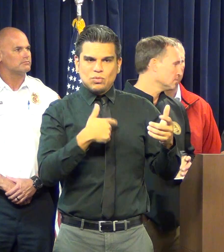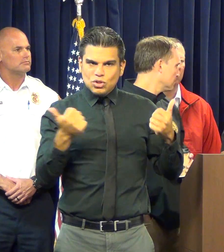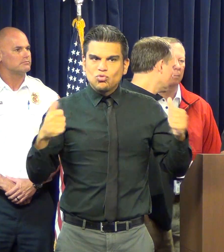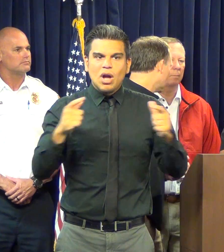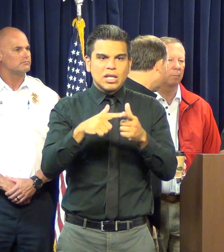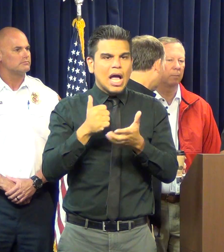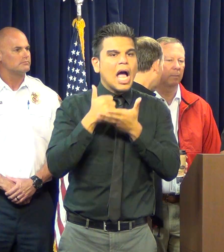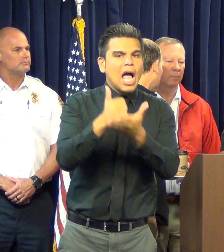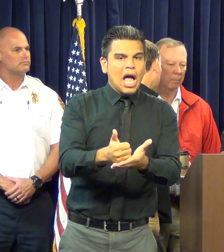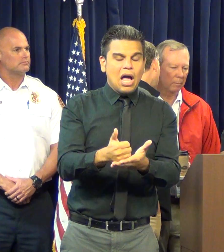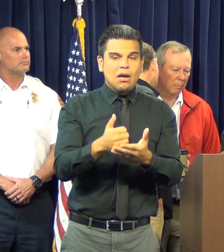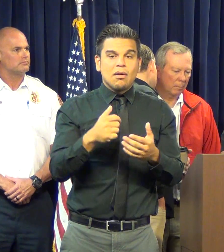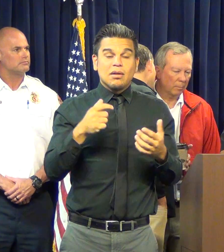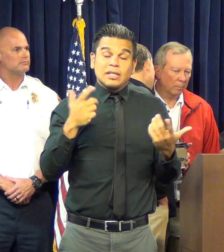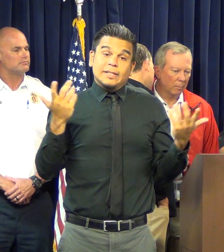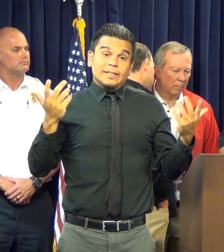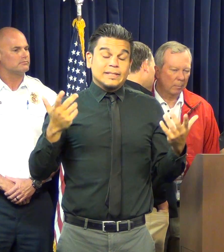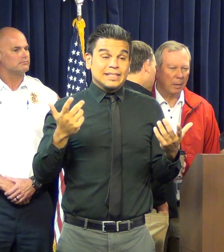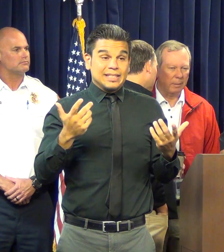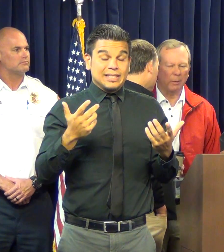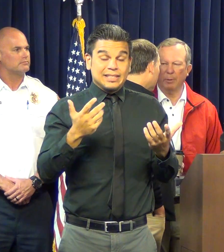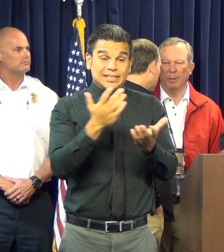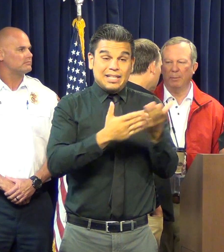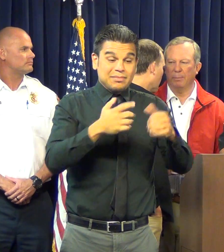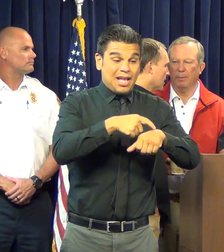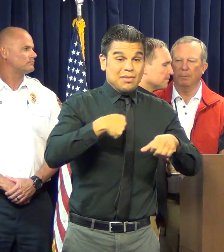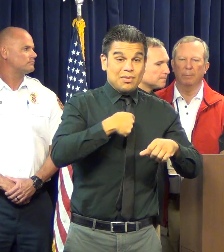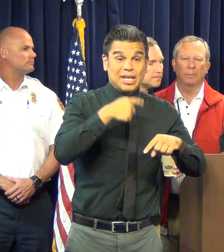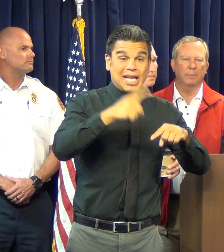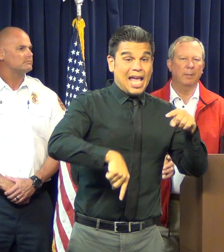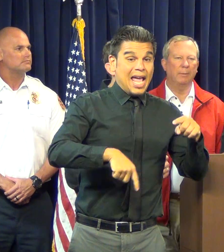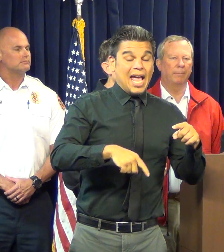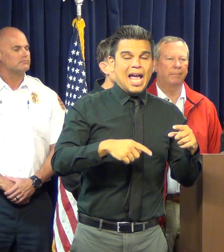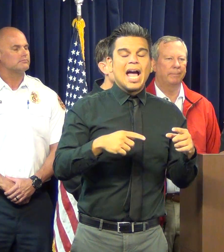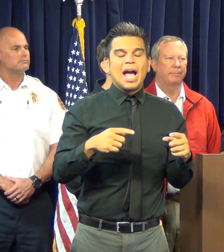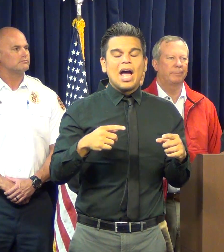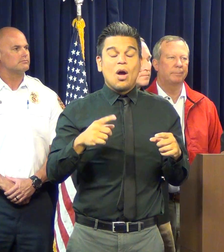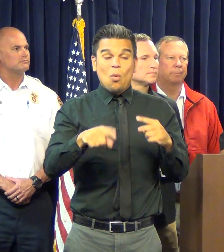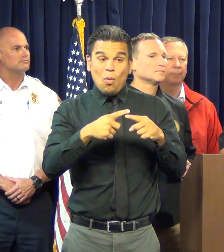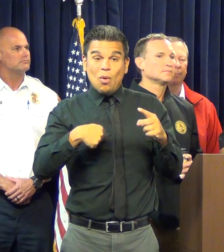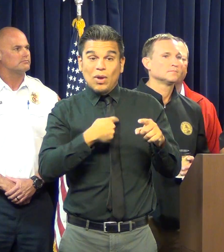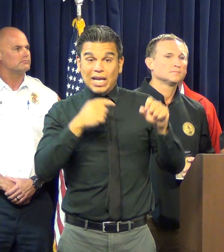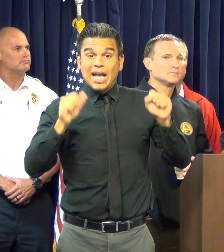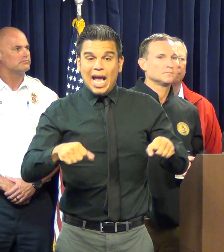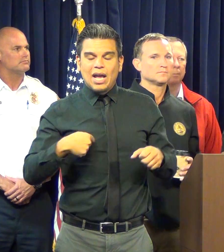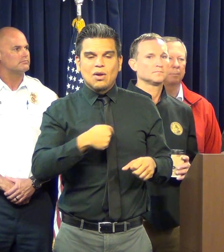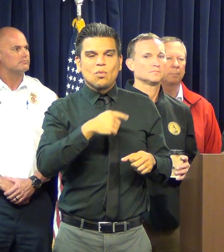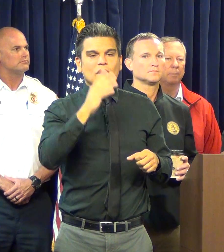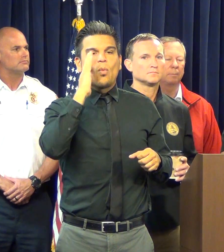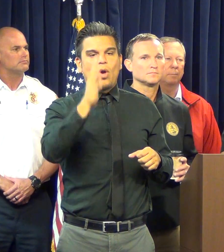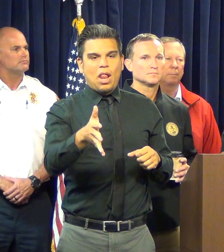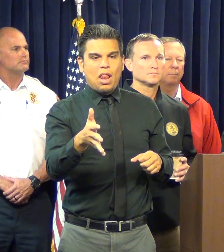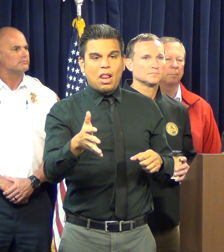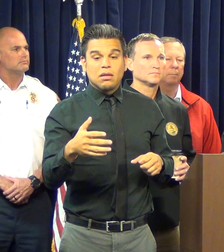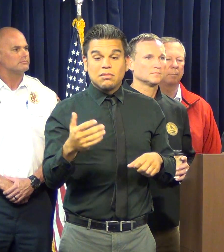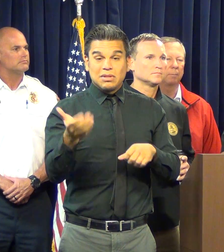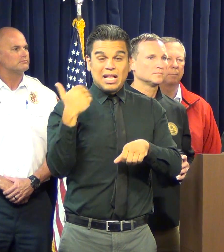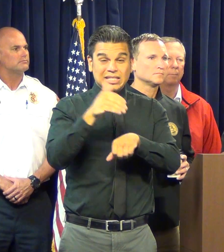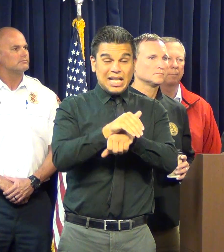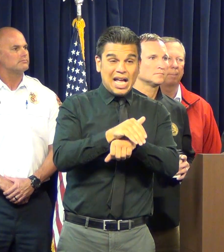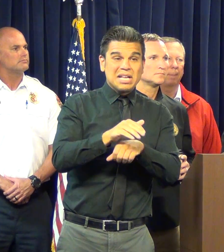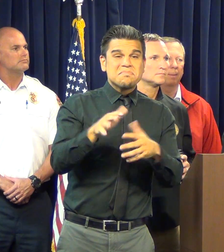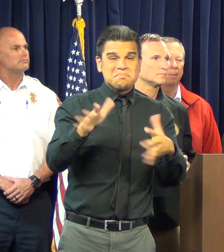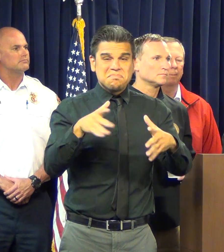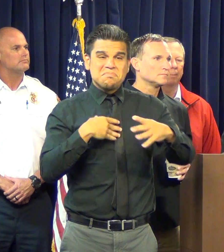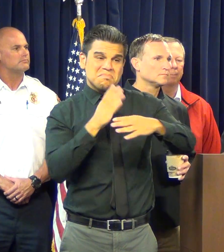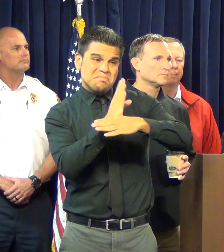again, we will. So last night, in terms of call volume, really light last night, lighter than even normal call volume last night. So again, we want to thank everybody